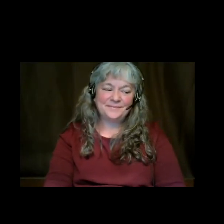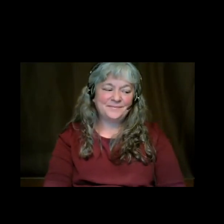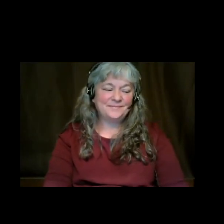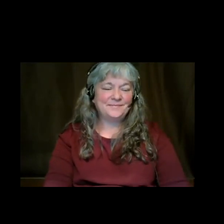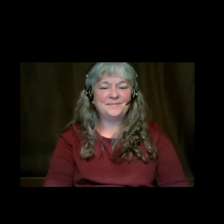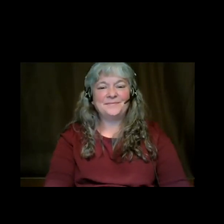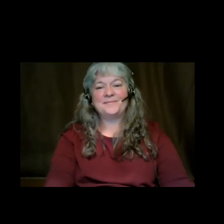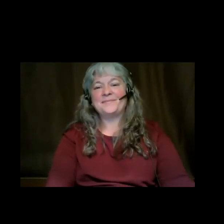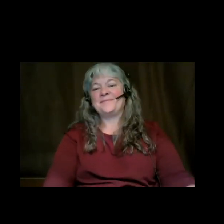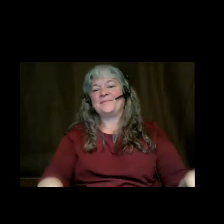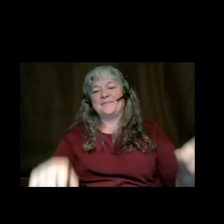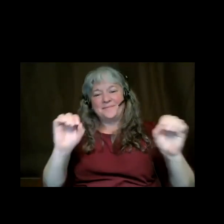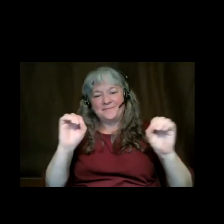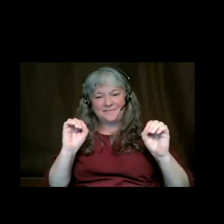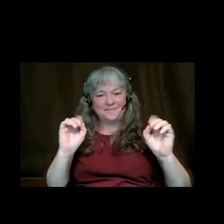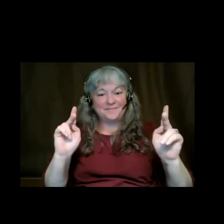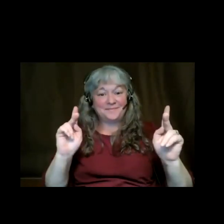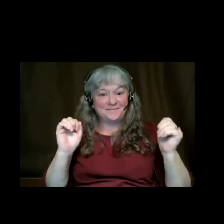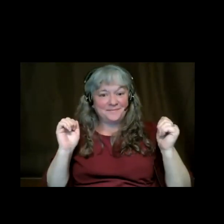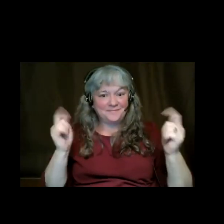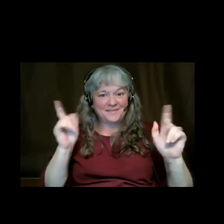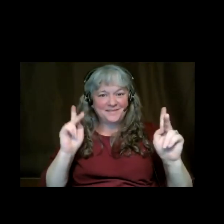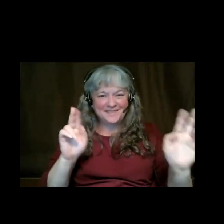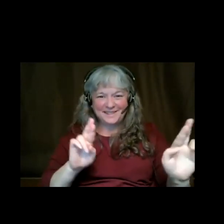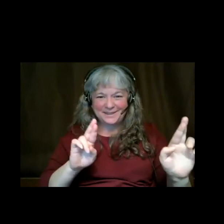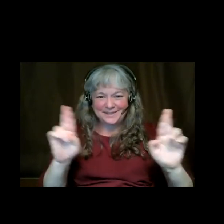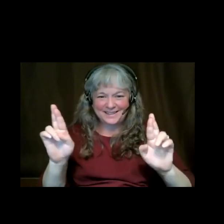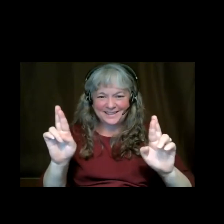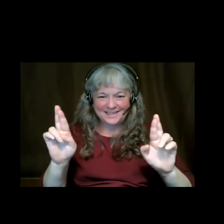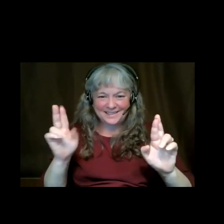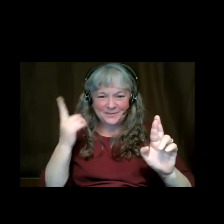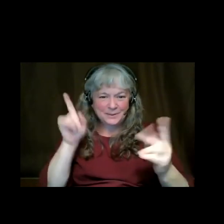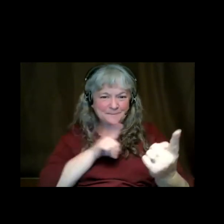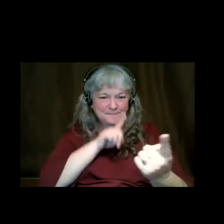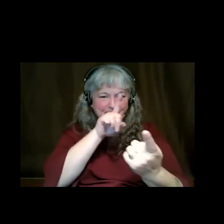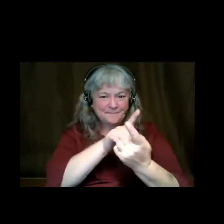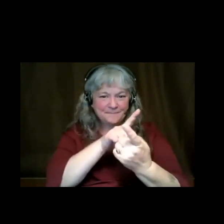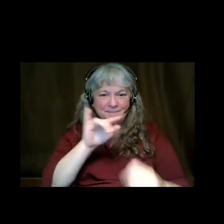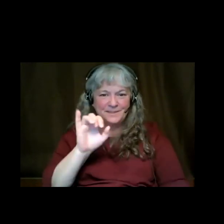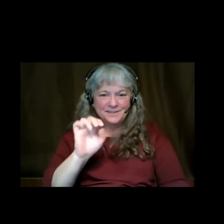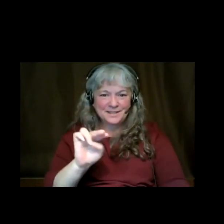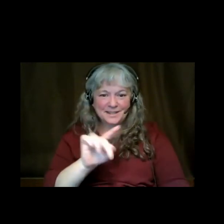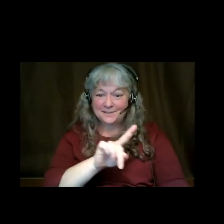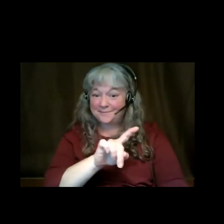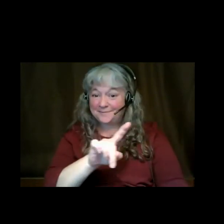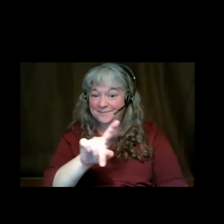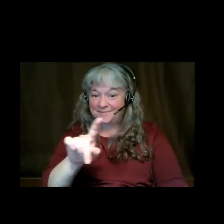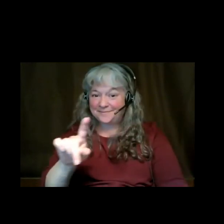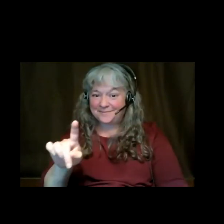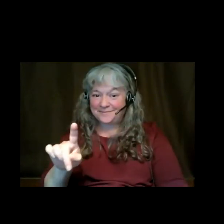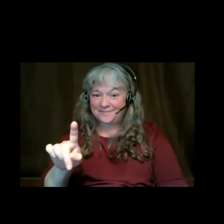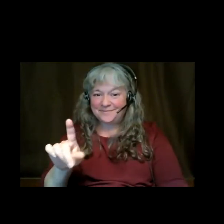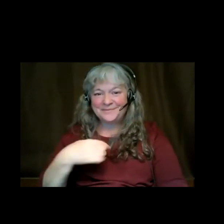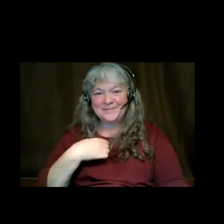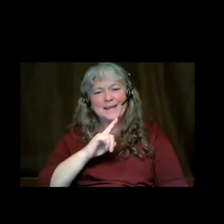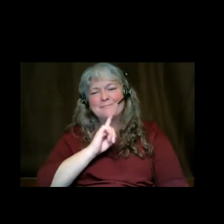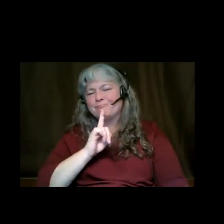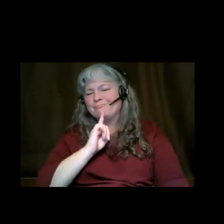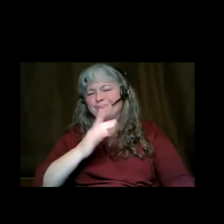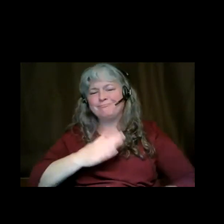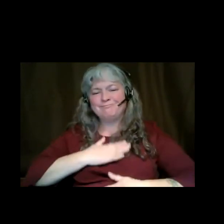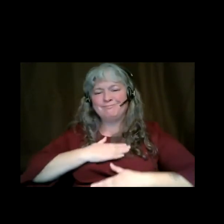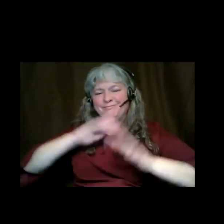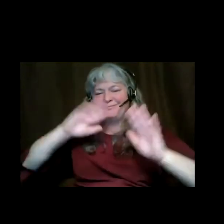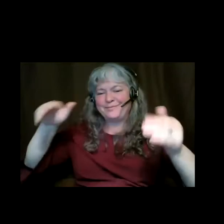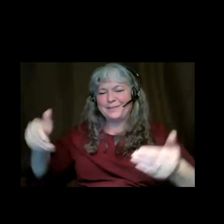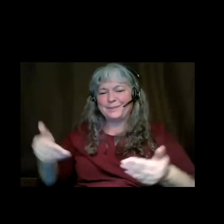All right. Is everybody ready to meet Jen? I'm really, really happy to introduce